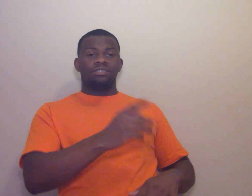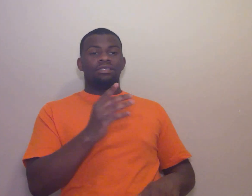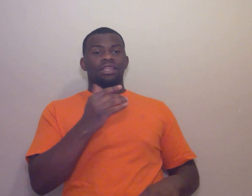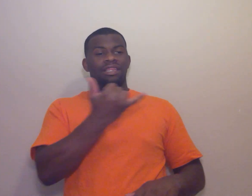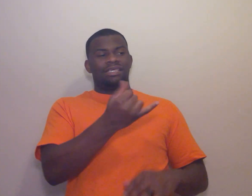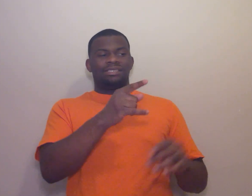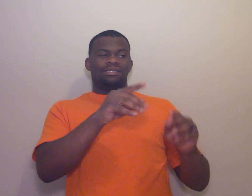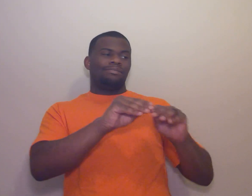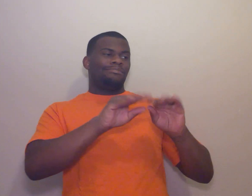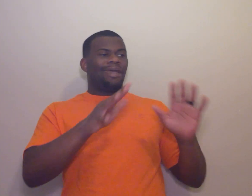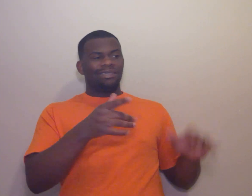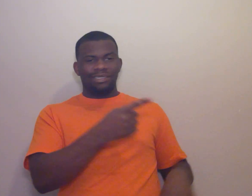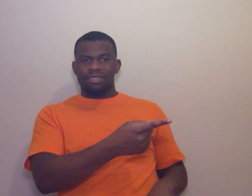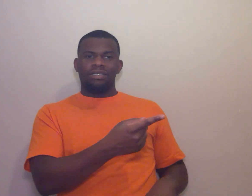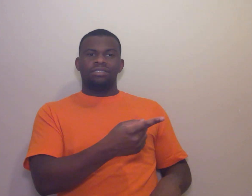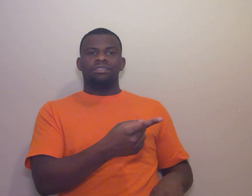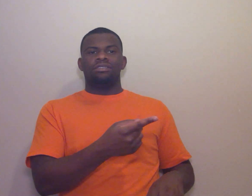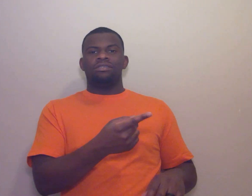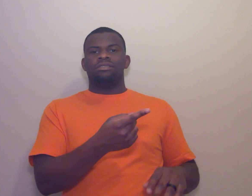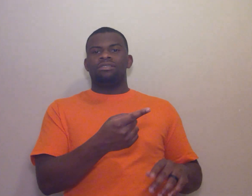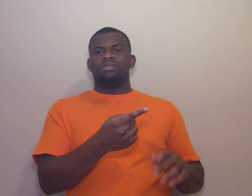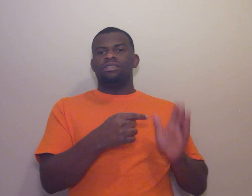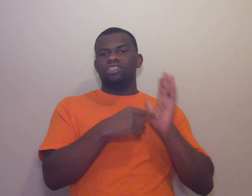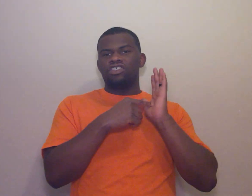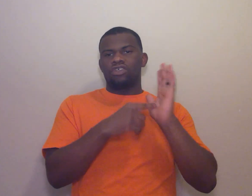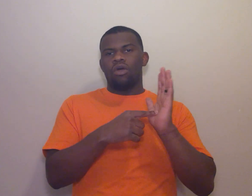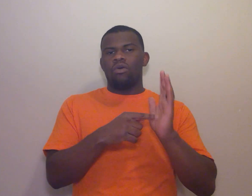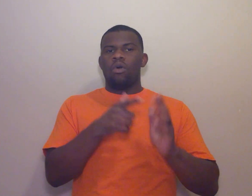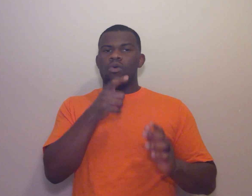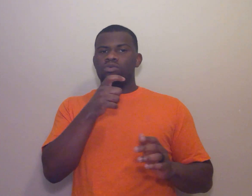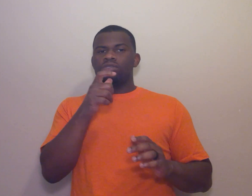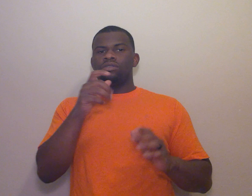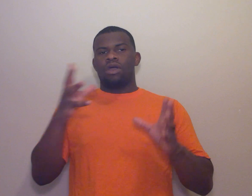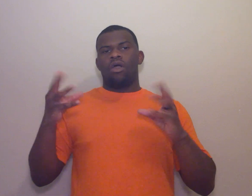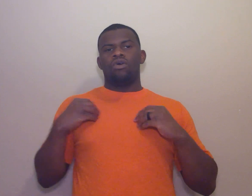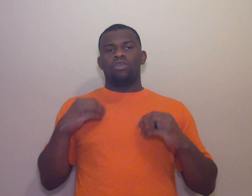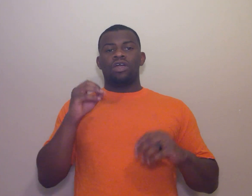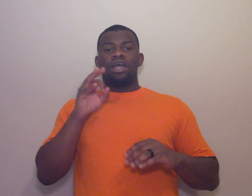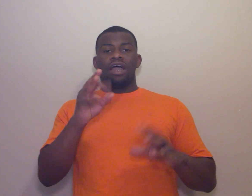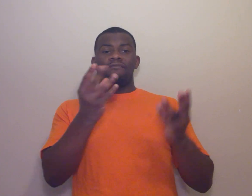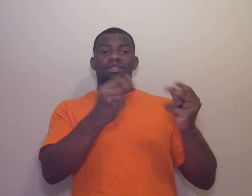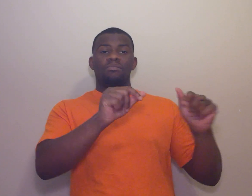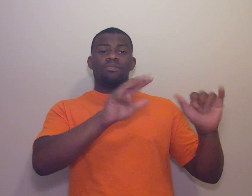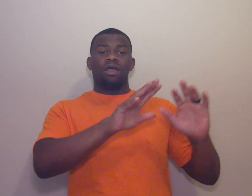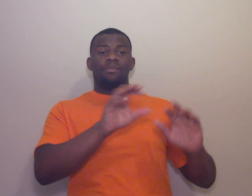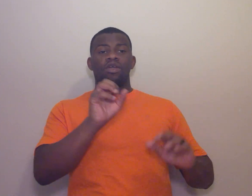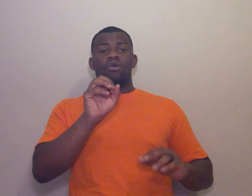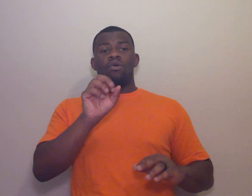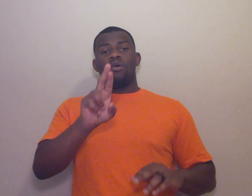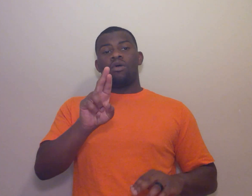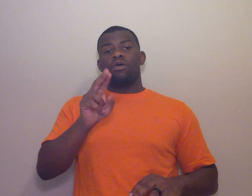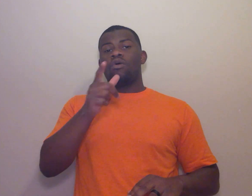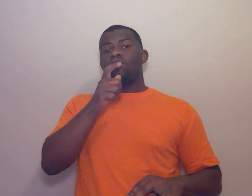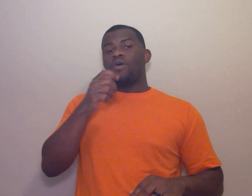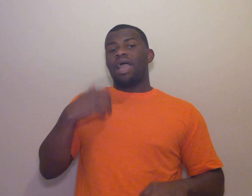be an instrument used to show who is the owner of the property or who has title, has ownership